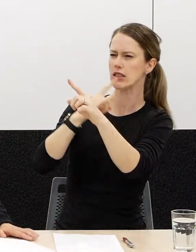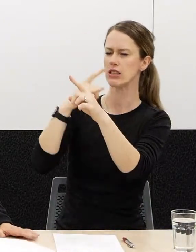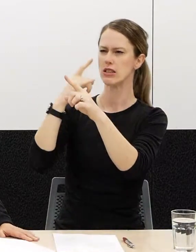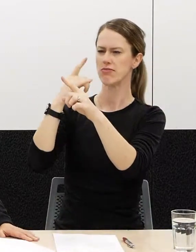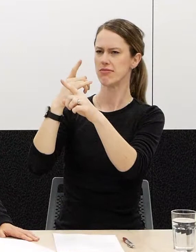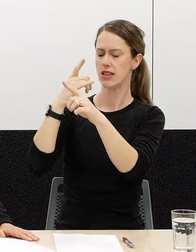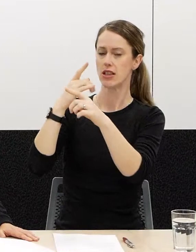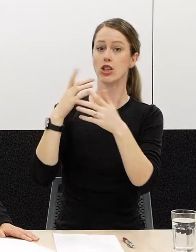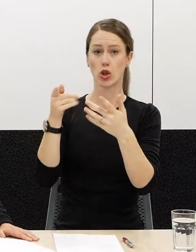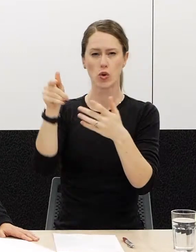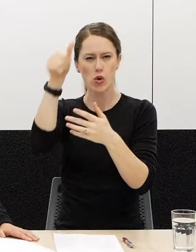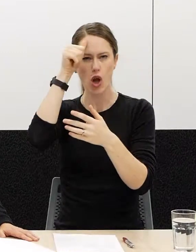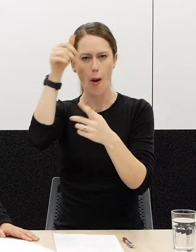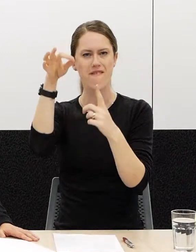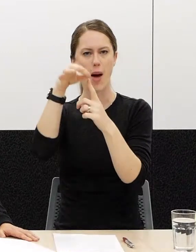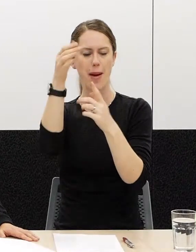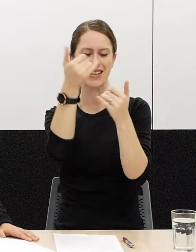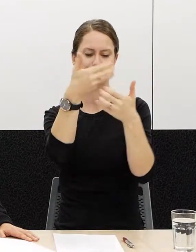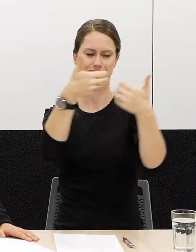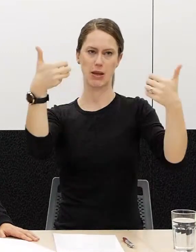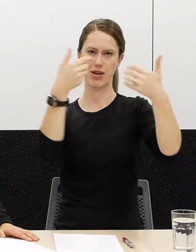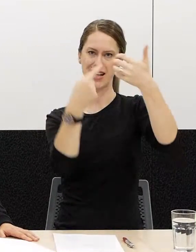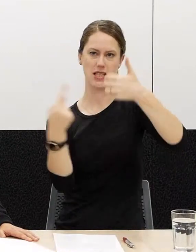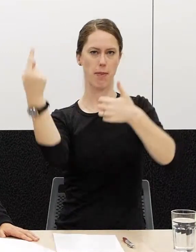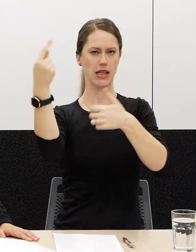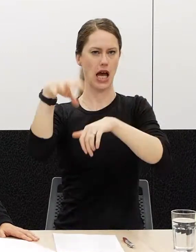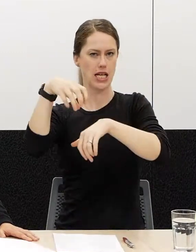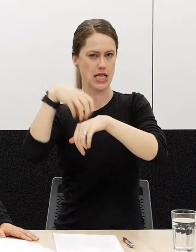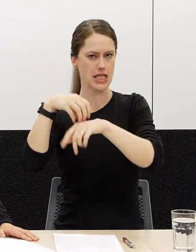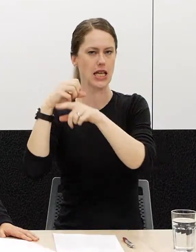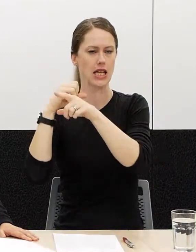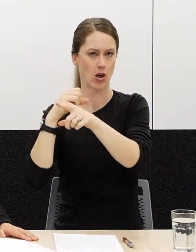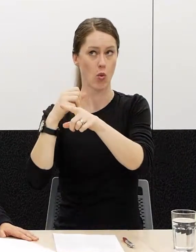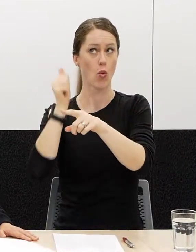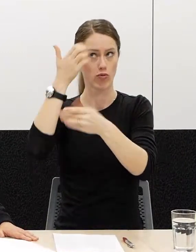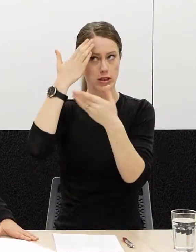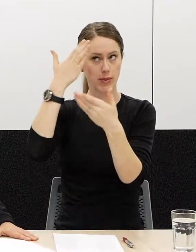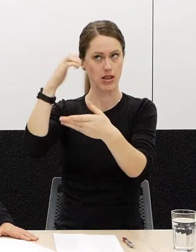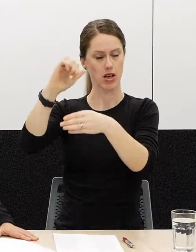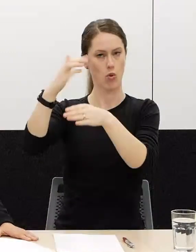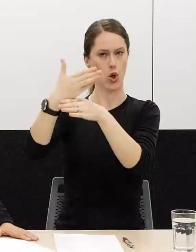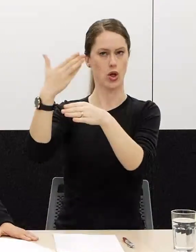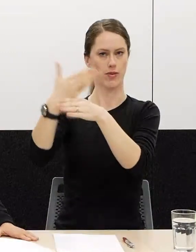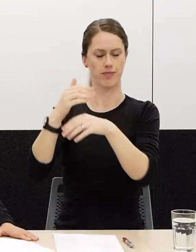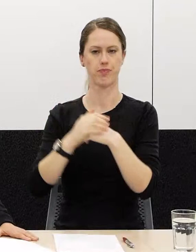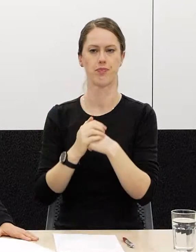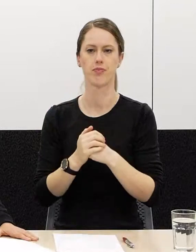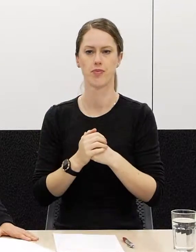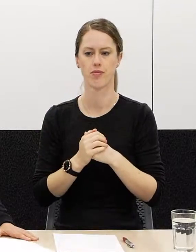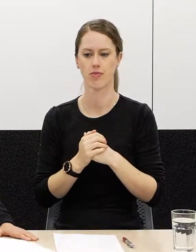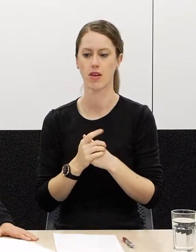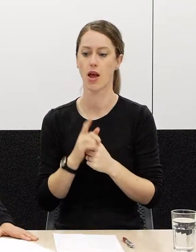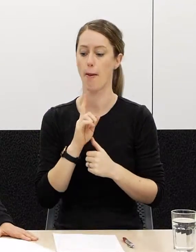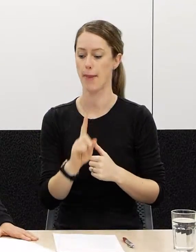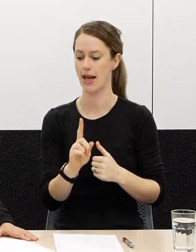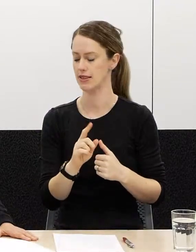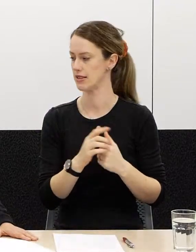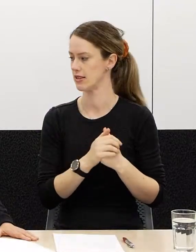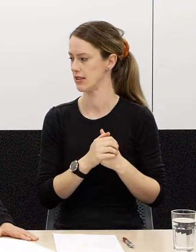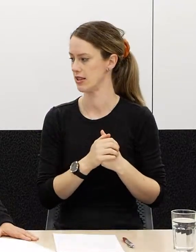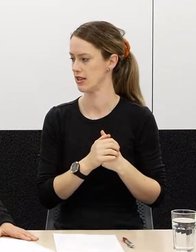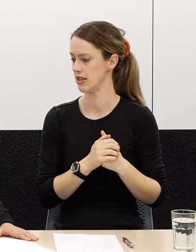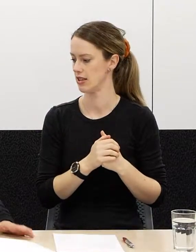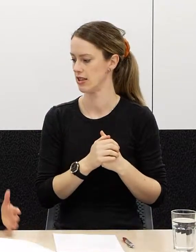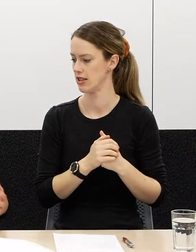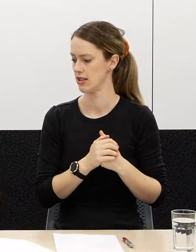As you know, Pharmac is an independent agency, and we have a lot of respect for the work that they do. But I have very